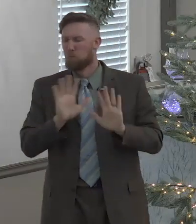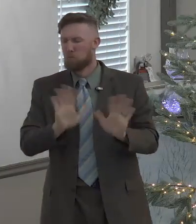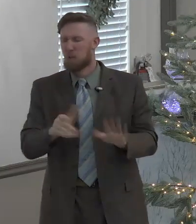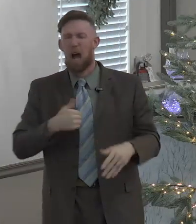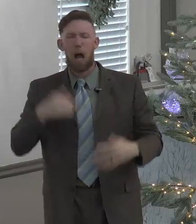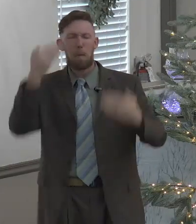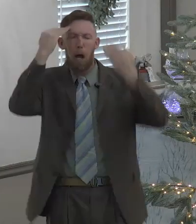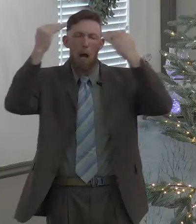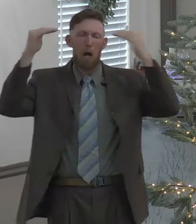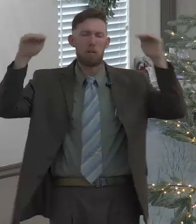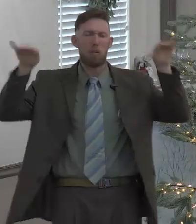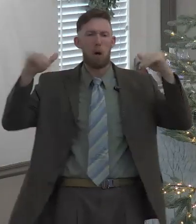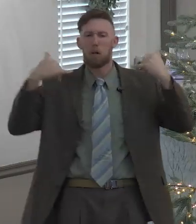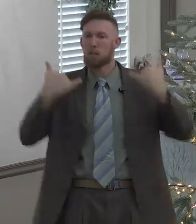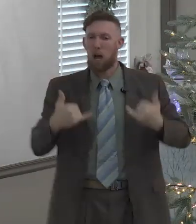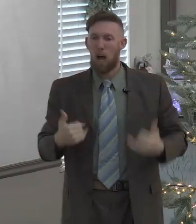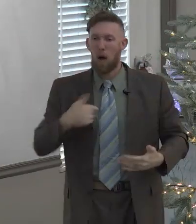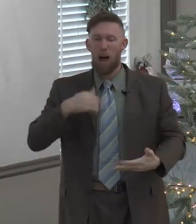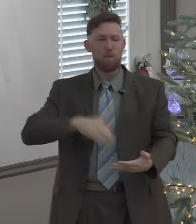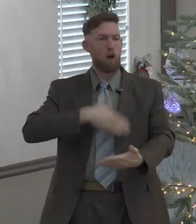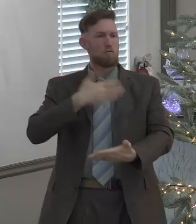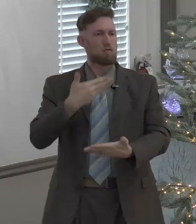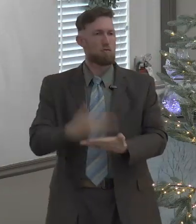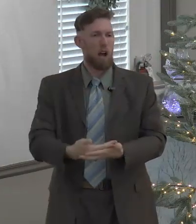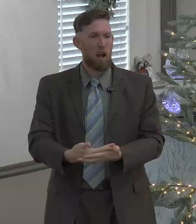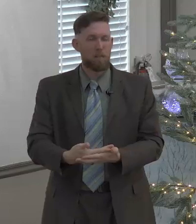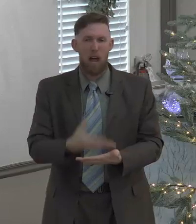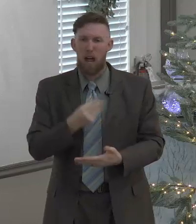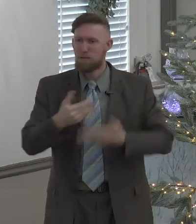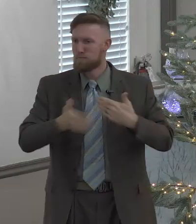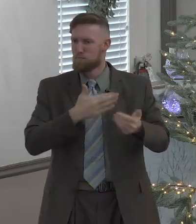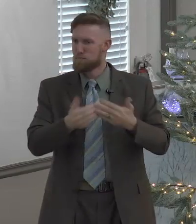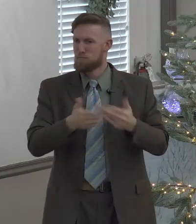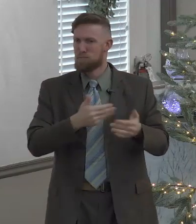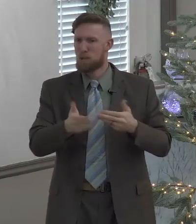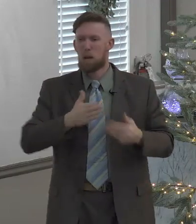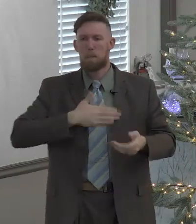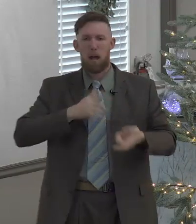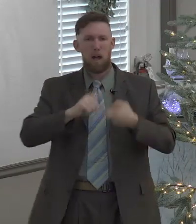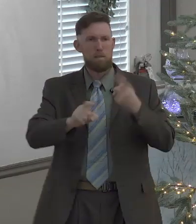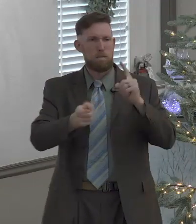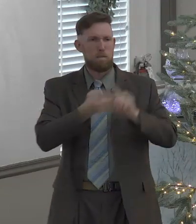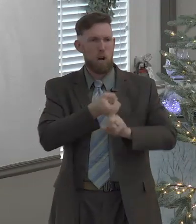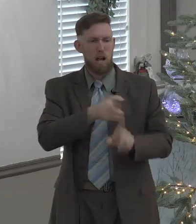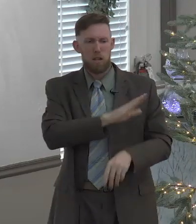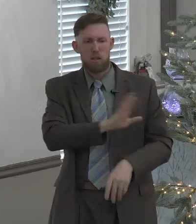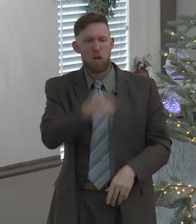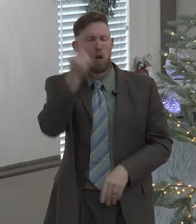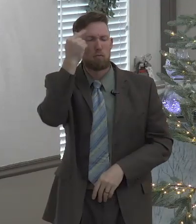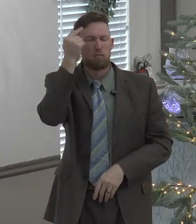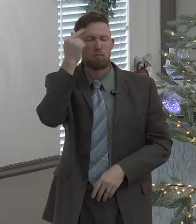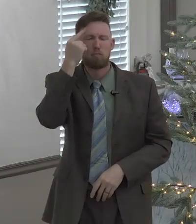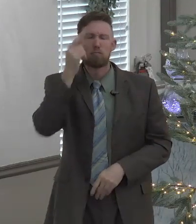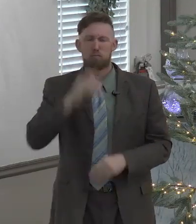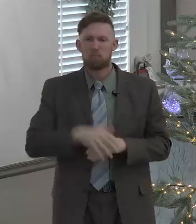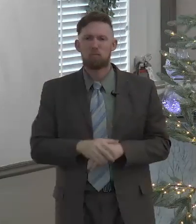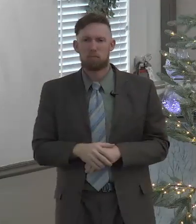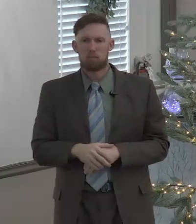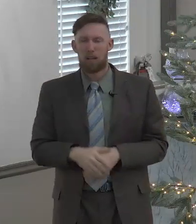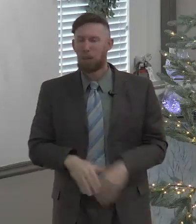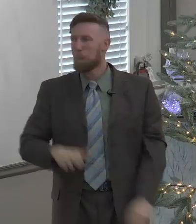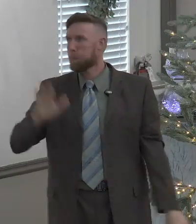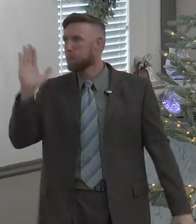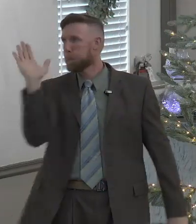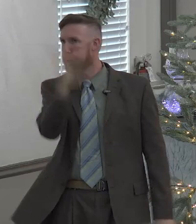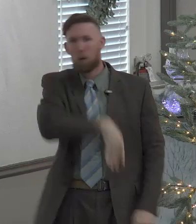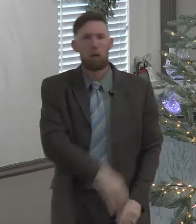Oh, forget about being teenagers. We're adults now. And we have arrived, and it doesn't matter what our